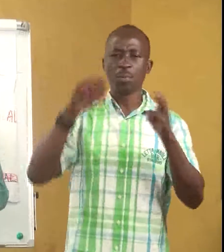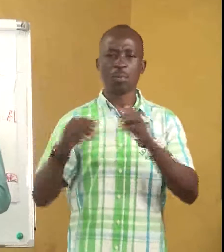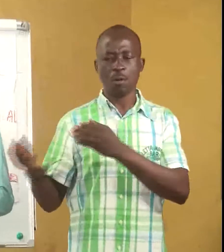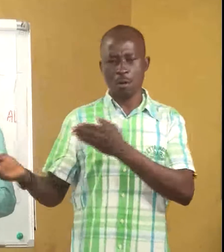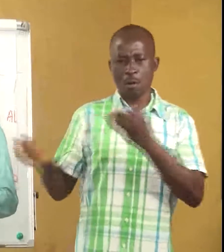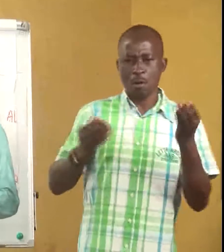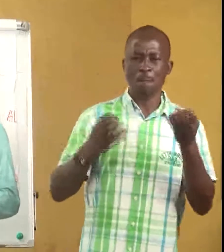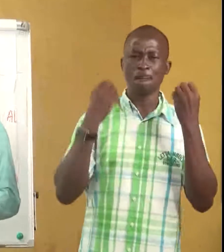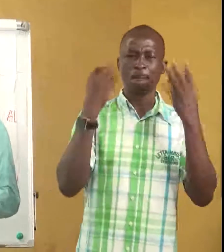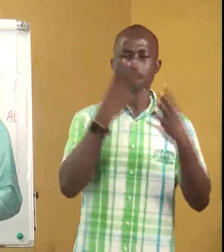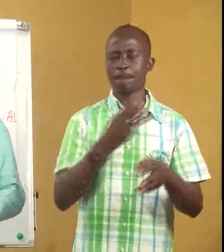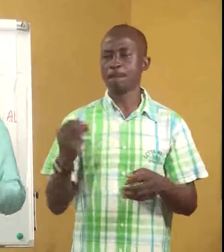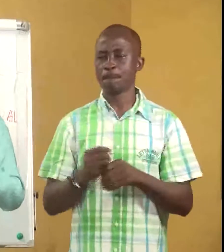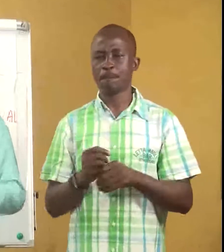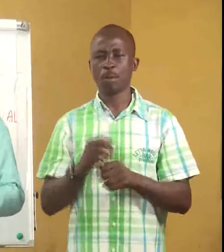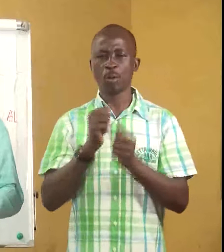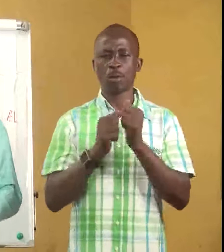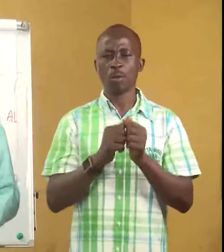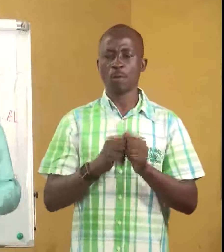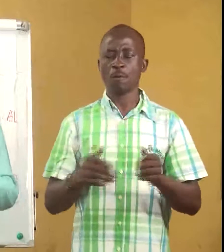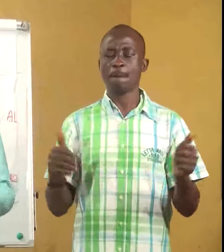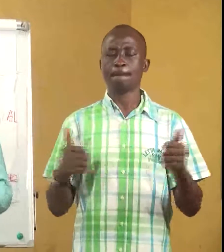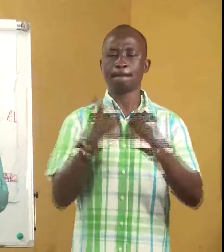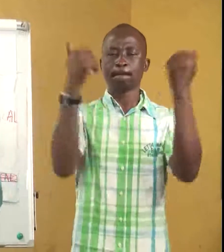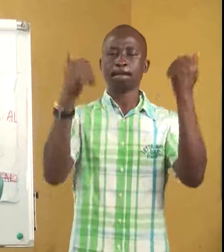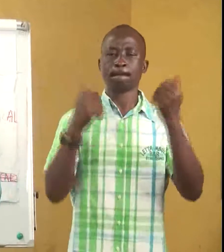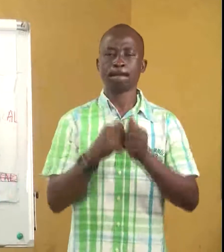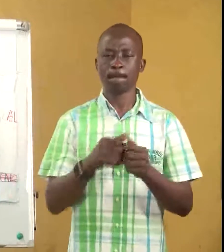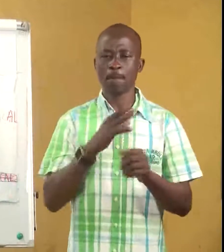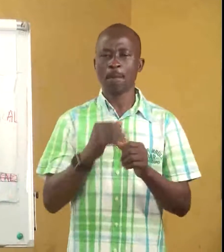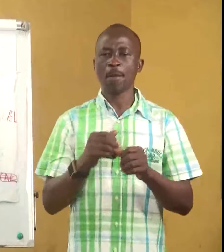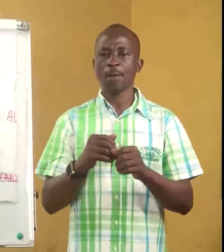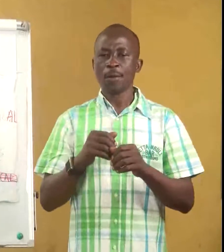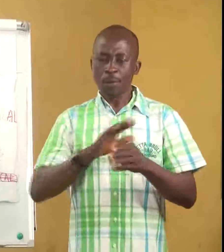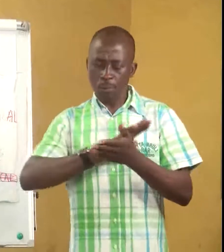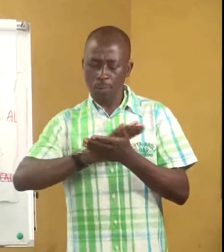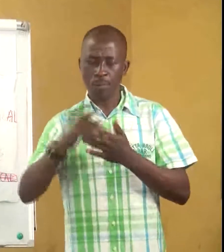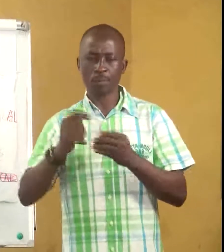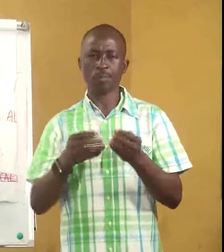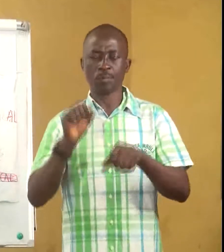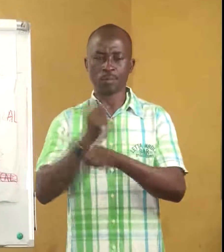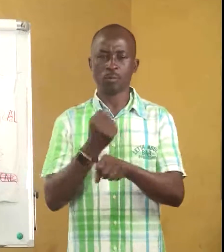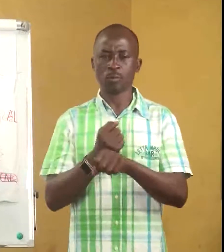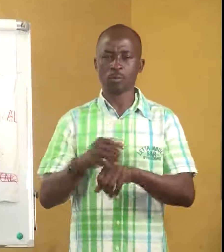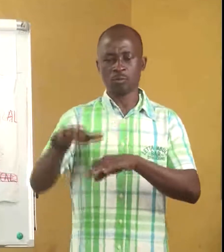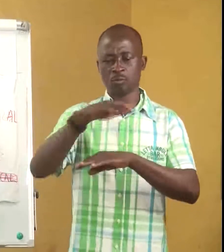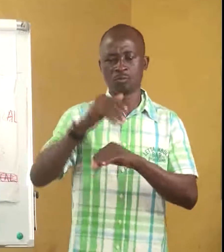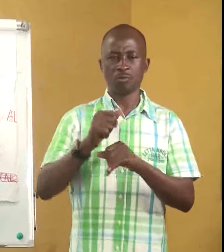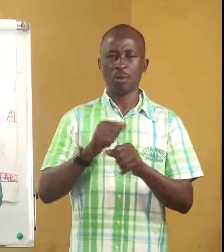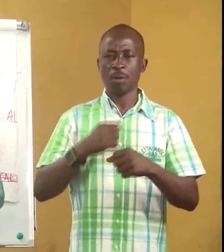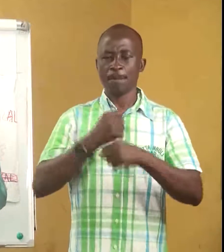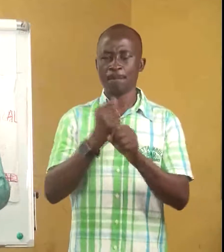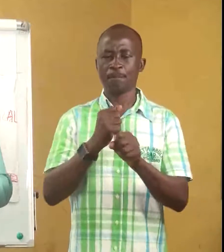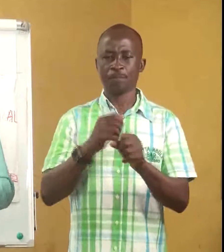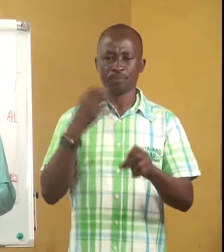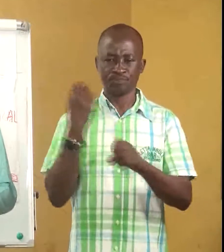solid materials which collide or hit and wear the rock surface, thereby forcing the rock to break